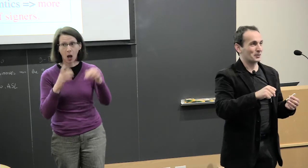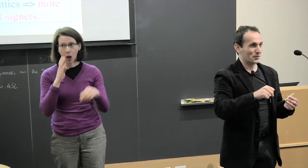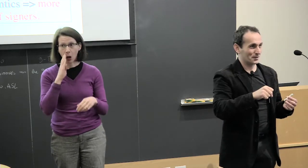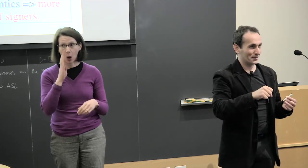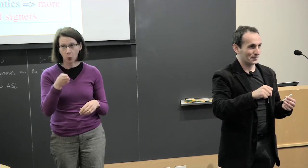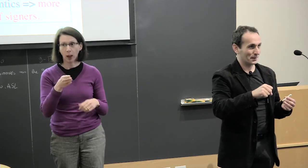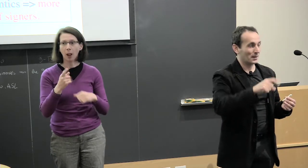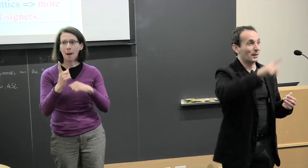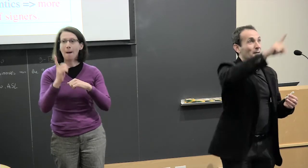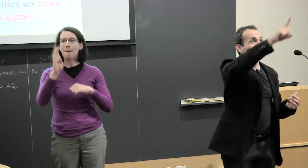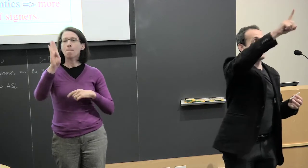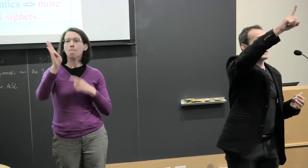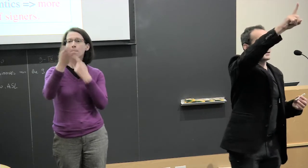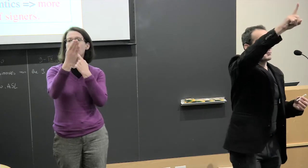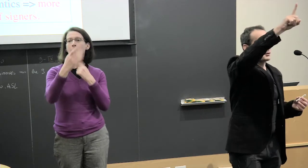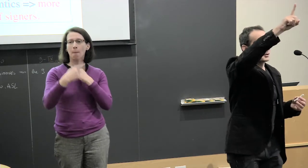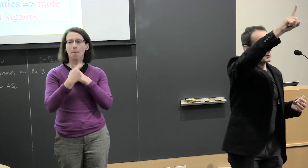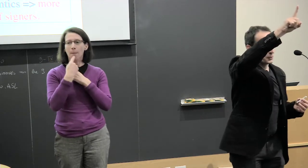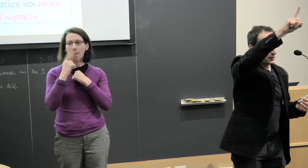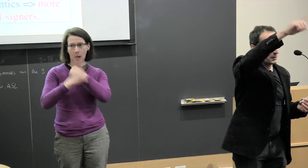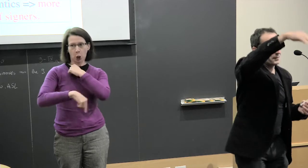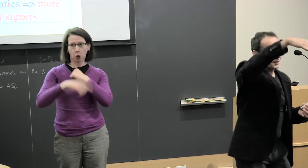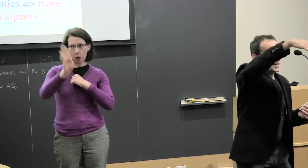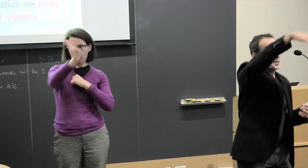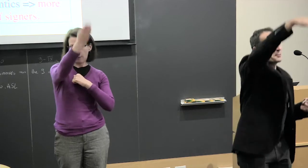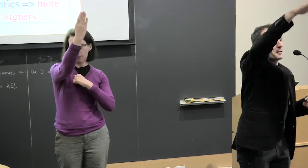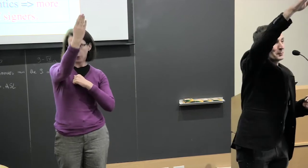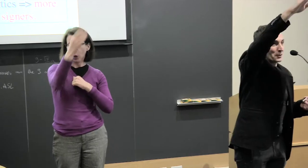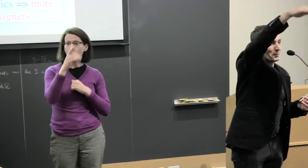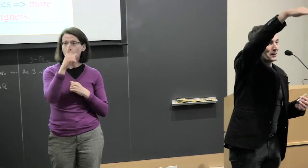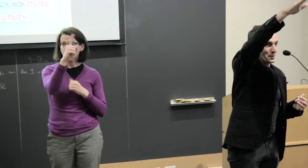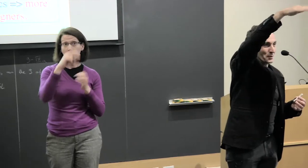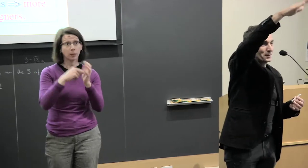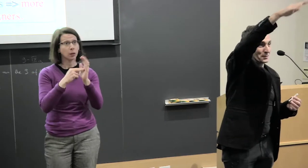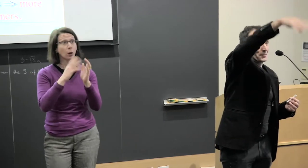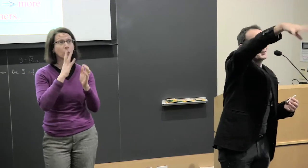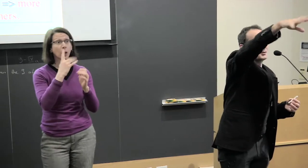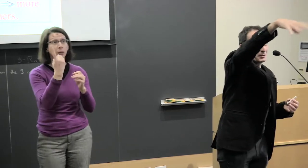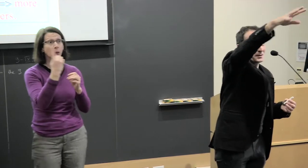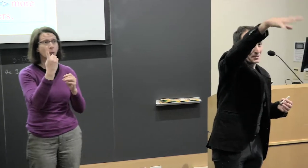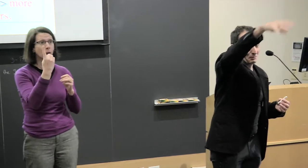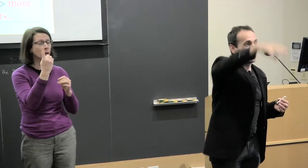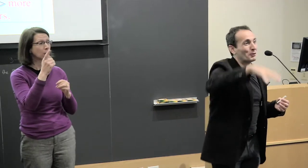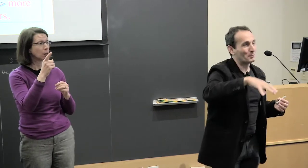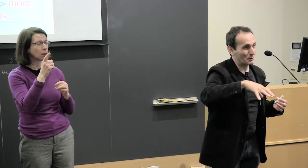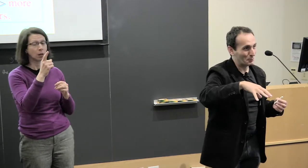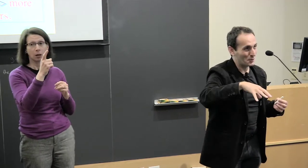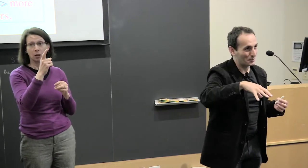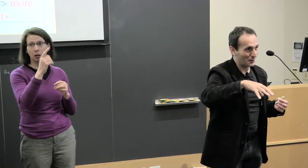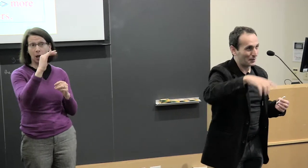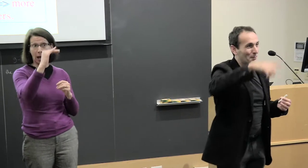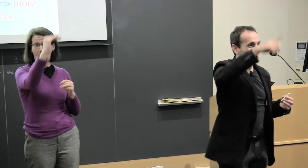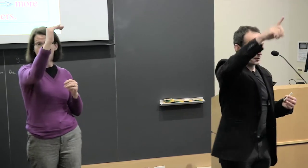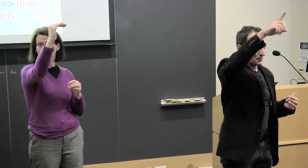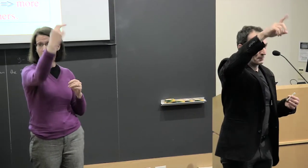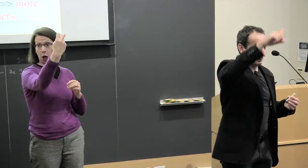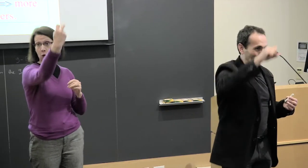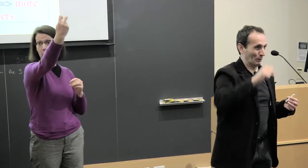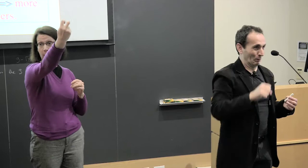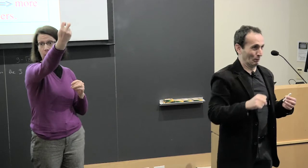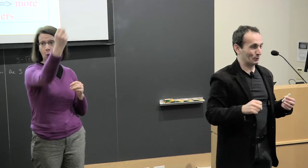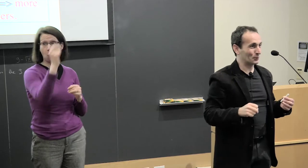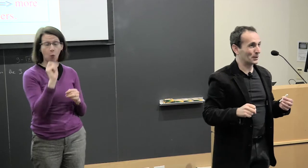gonna punish. Now the fact that I'm pointing upwards means either that I'm talking about someone who is higher up in the room, or that I'm